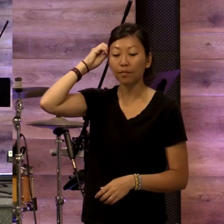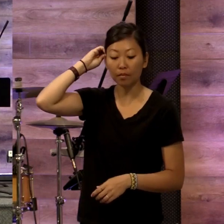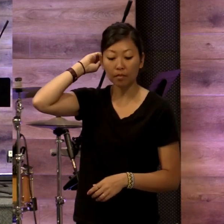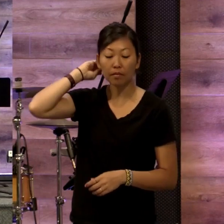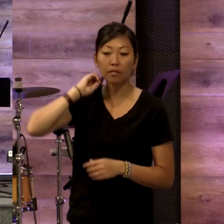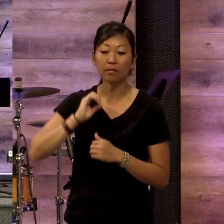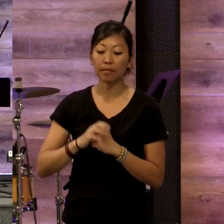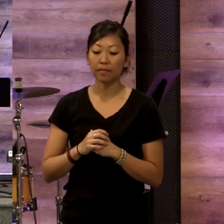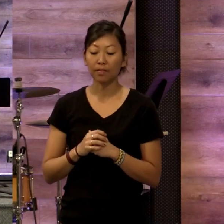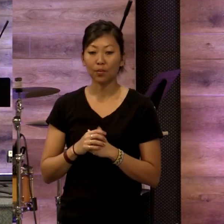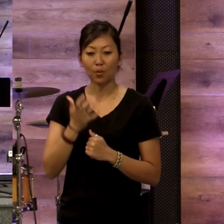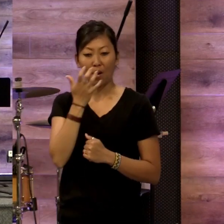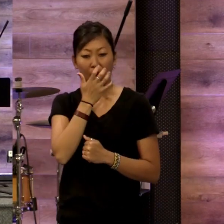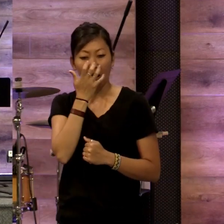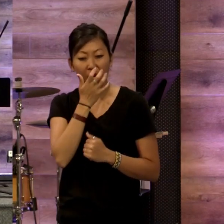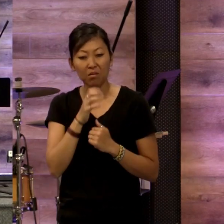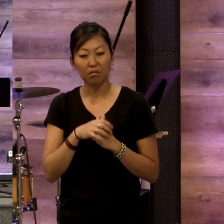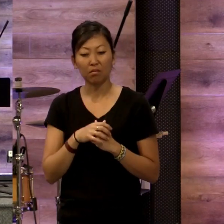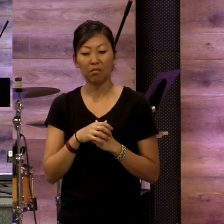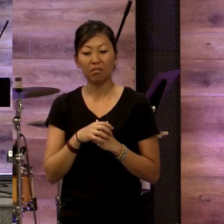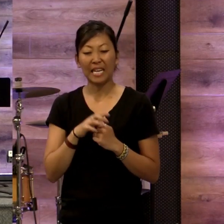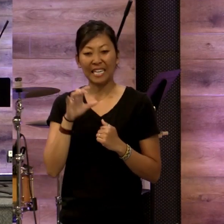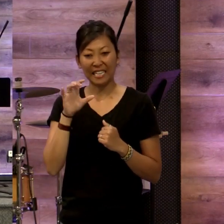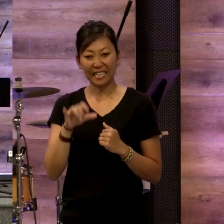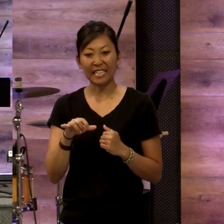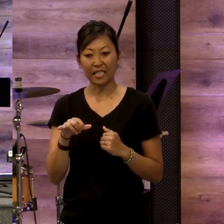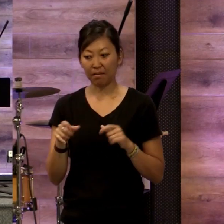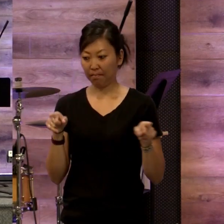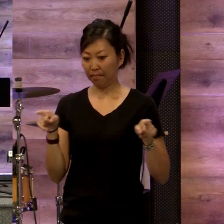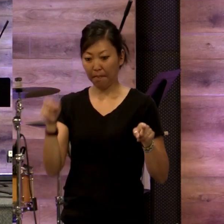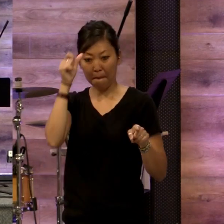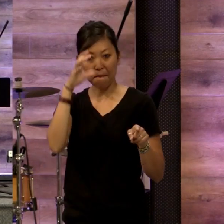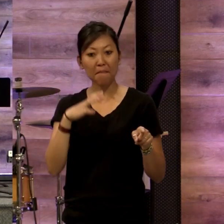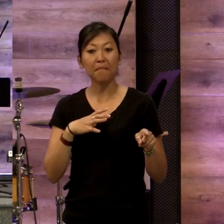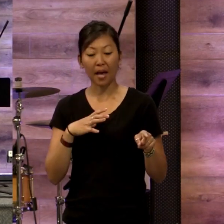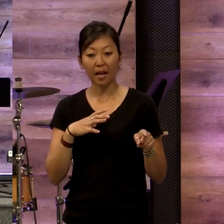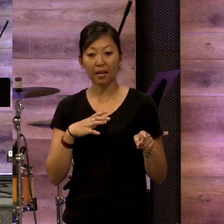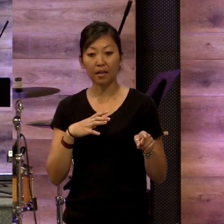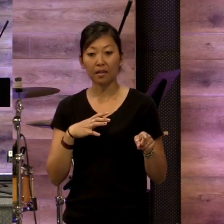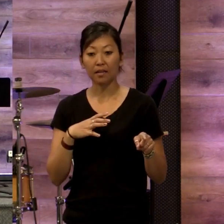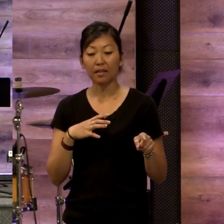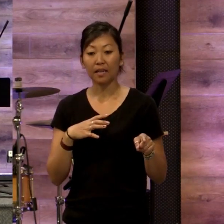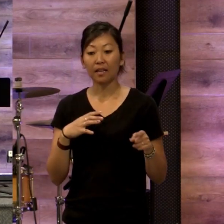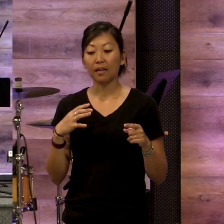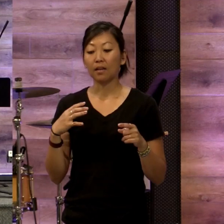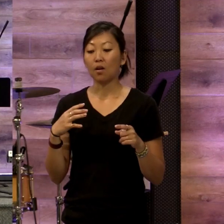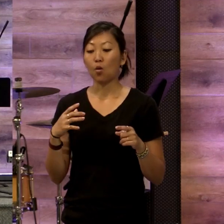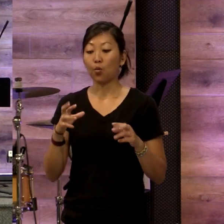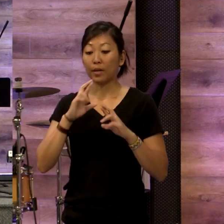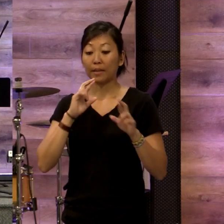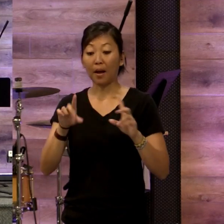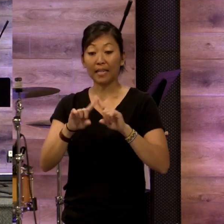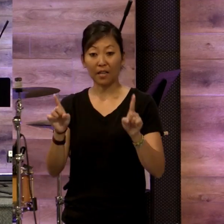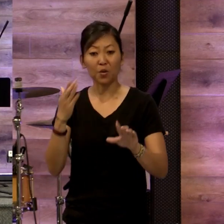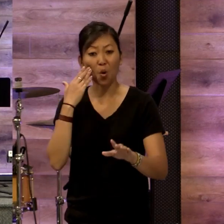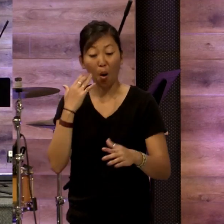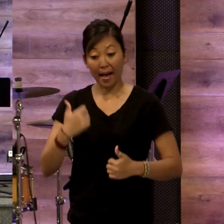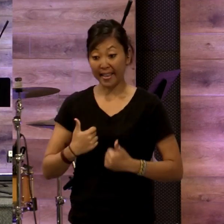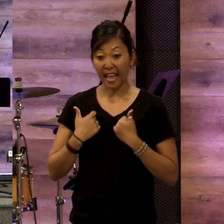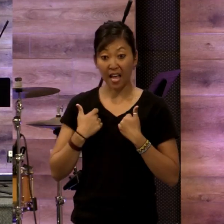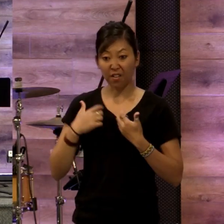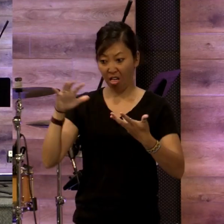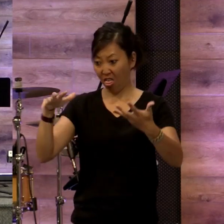What a stark contrast in how these two men responded to that question. When life doesn't make sense, will